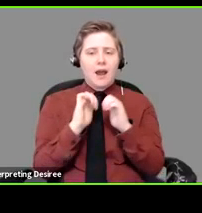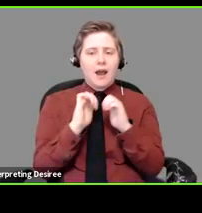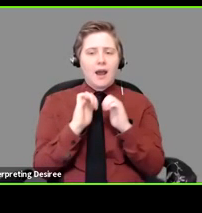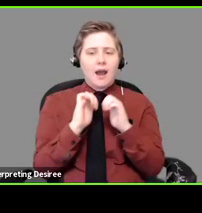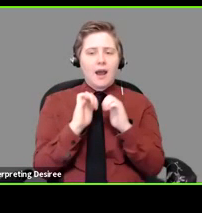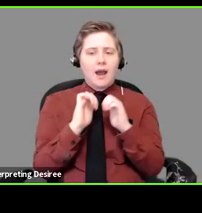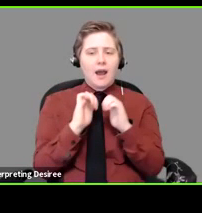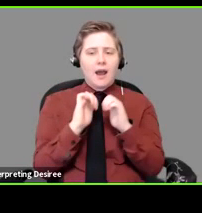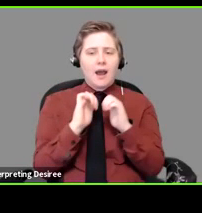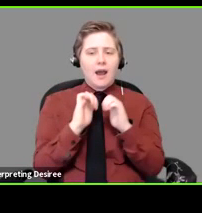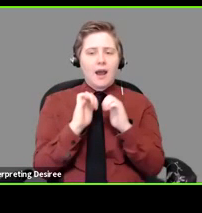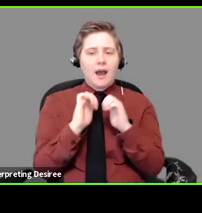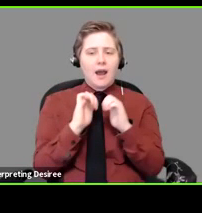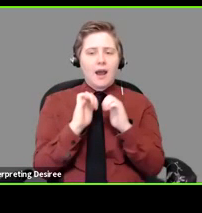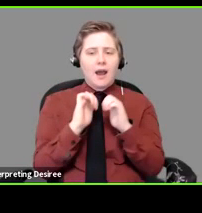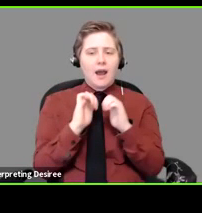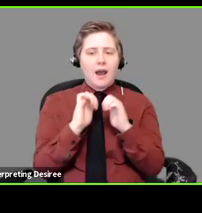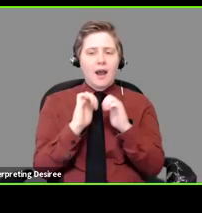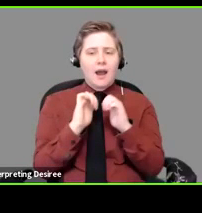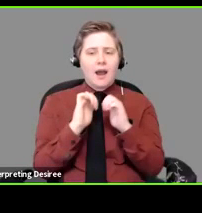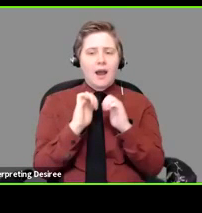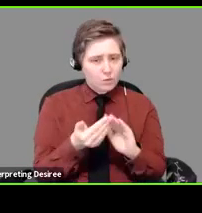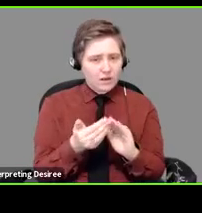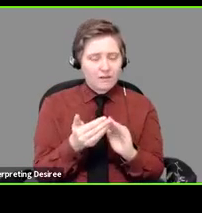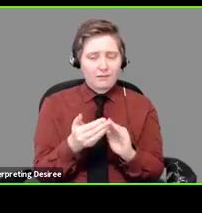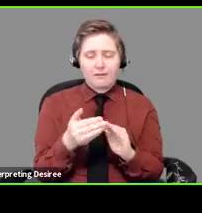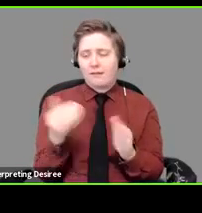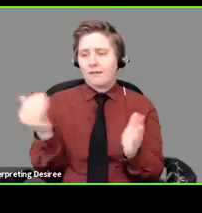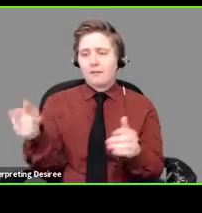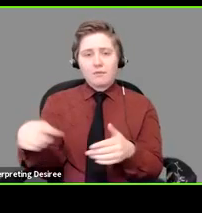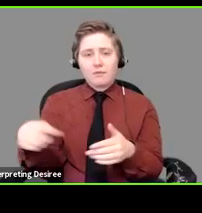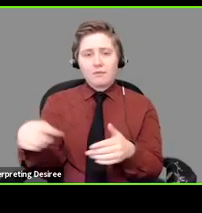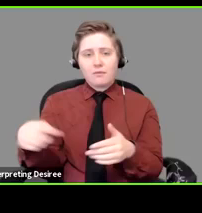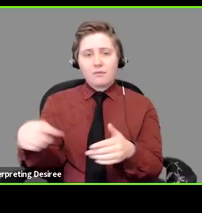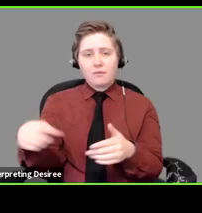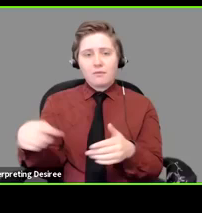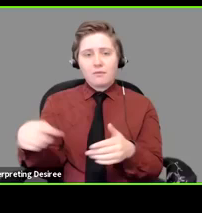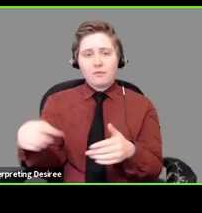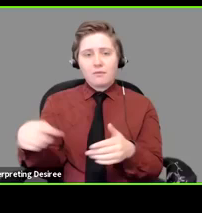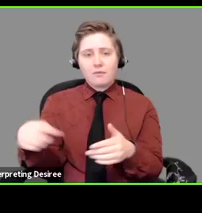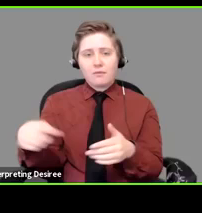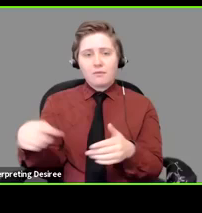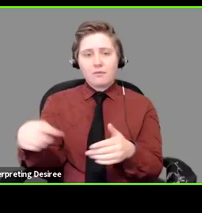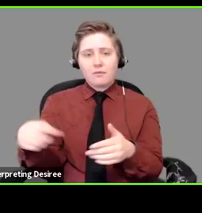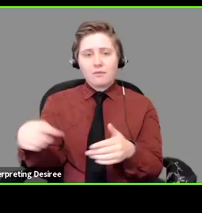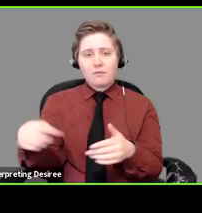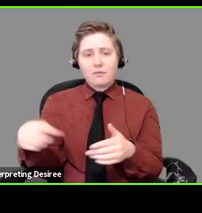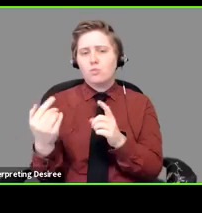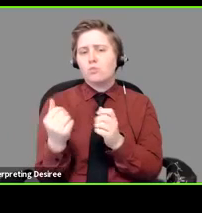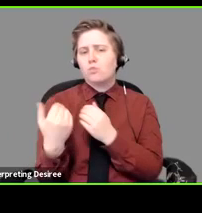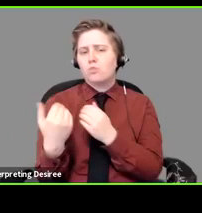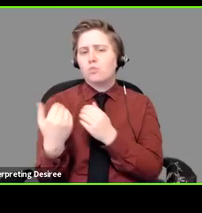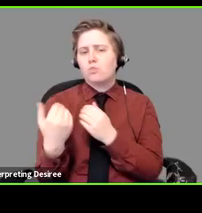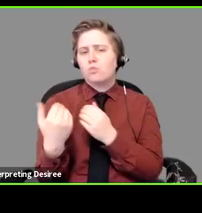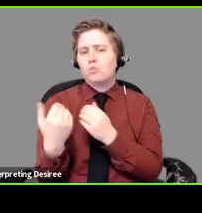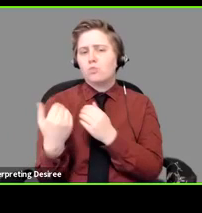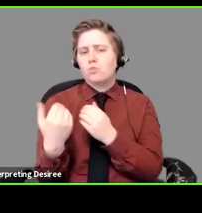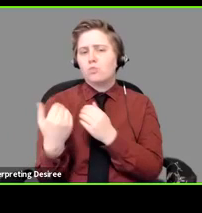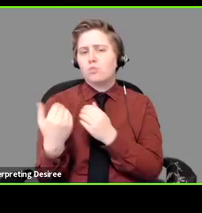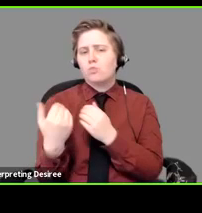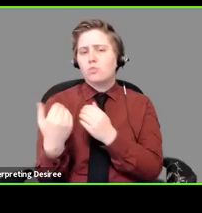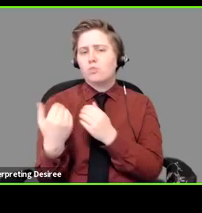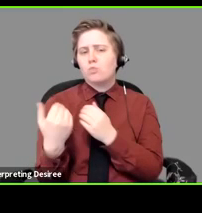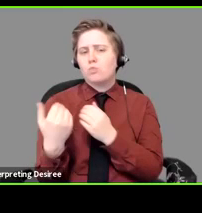get services back to the community, get them again to open up their business, but in a very responsible fashion. So as we